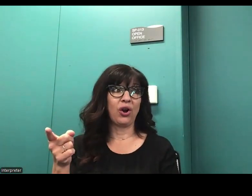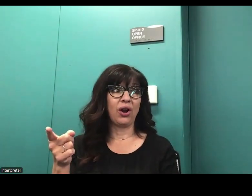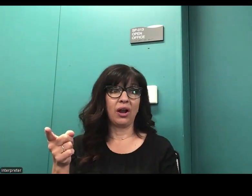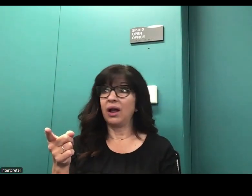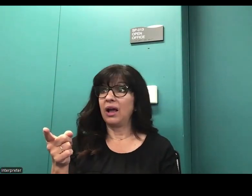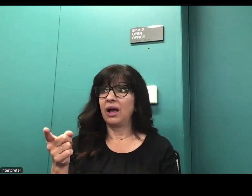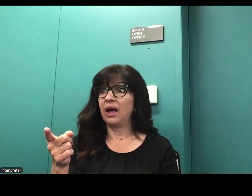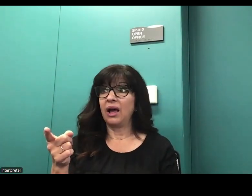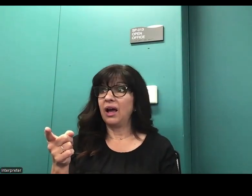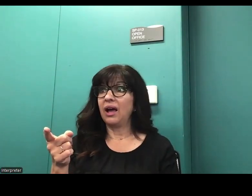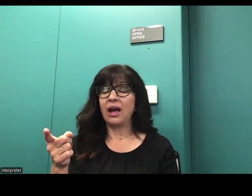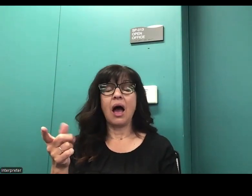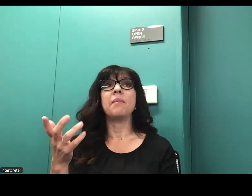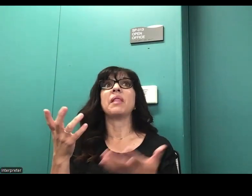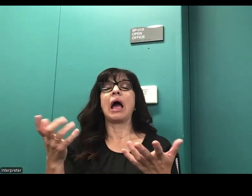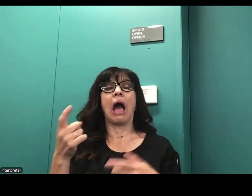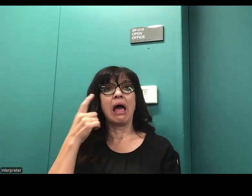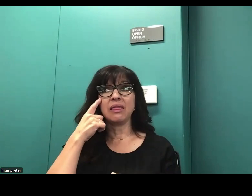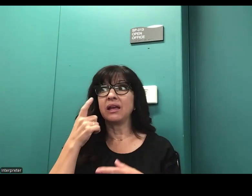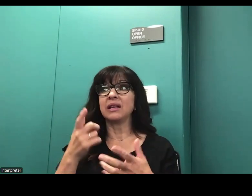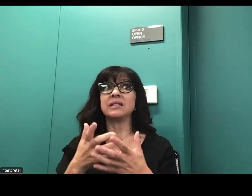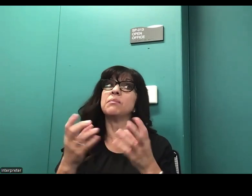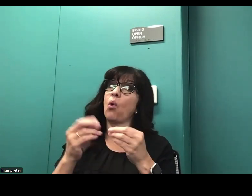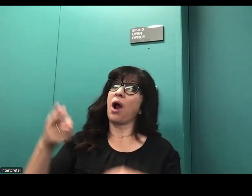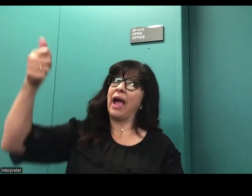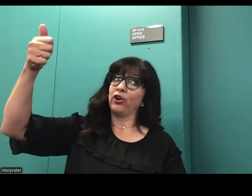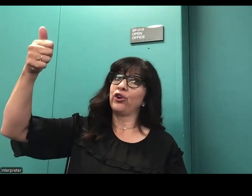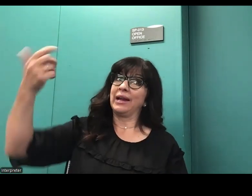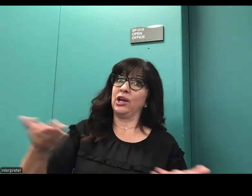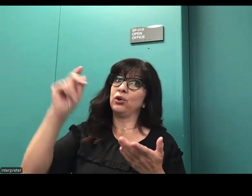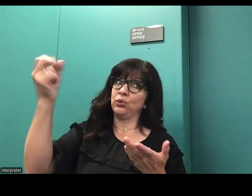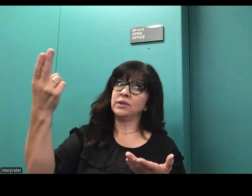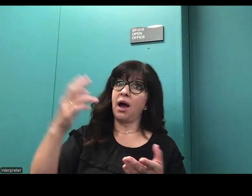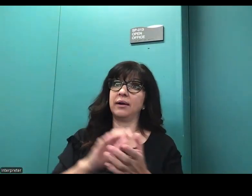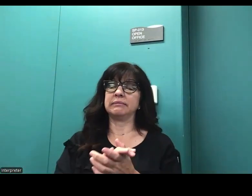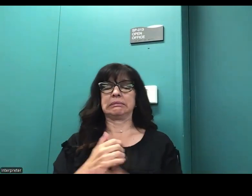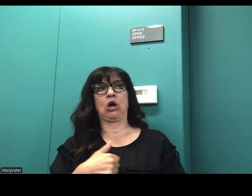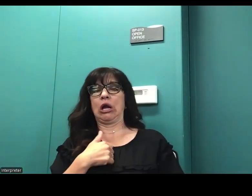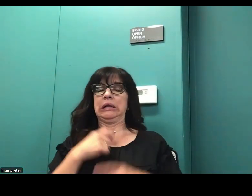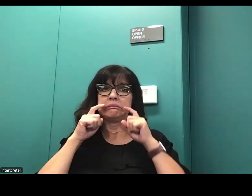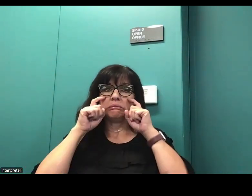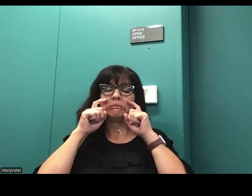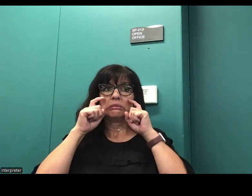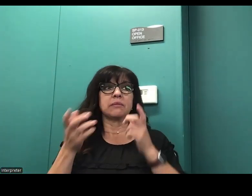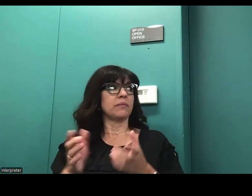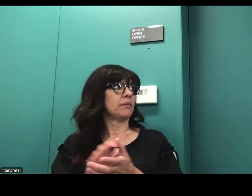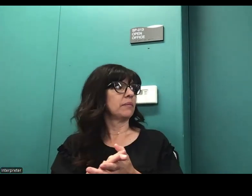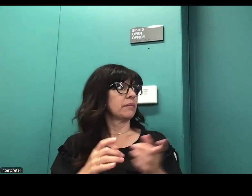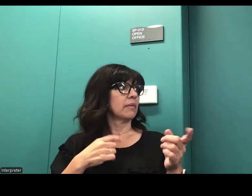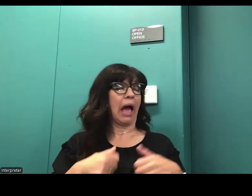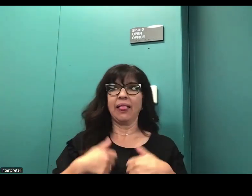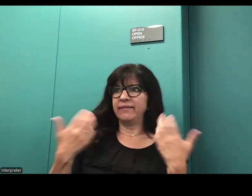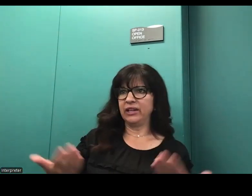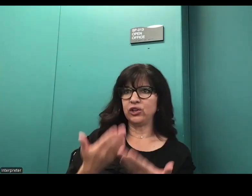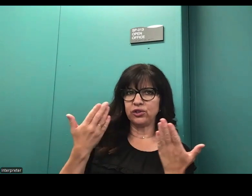So I'm like, I think it's a lot higher than that. Sorry. No, I live here. I've lived